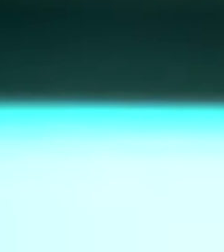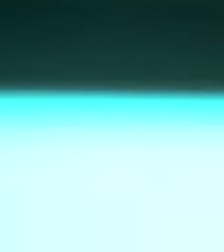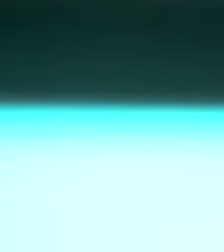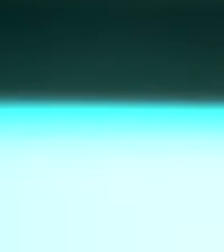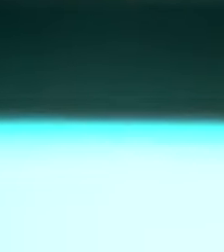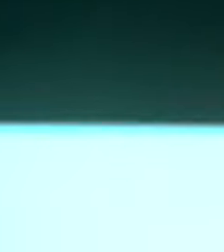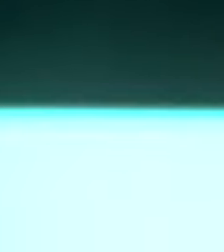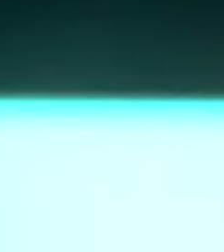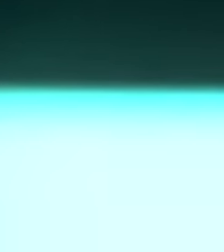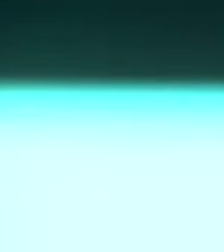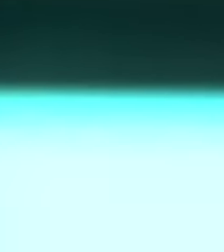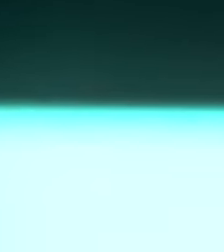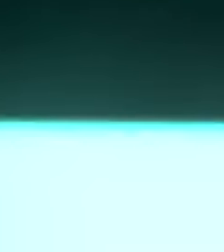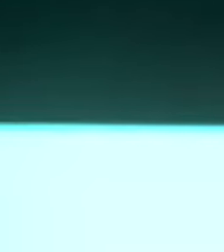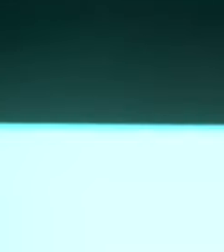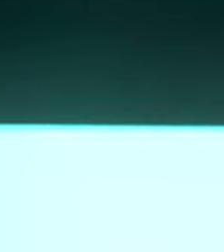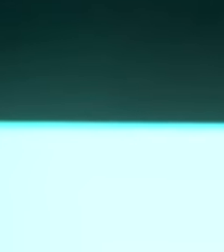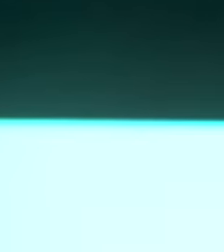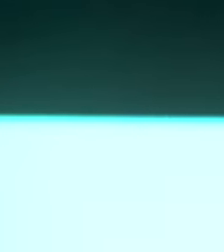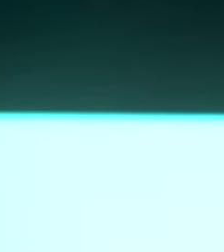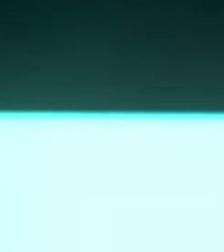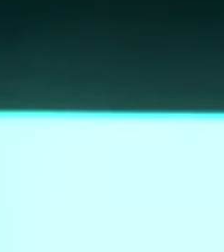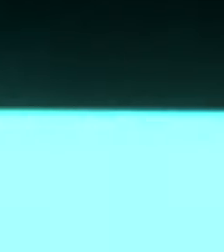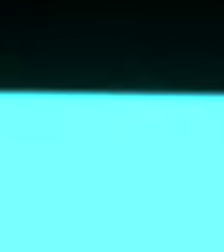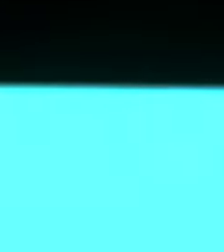it. Yes. Got it. You still doing it at 2?